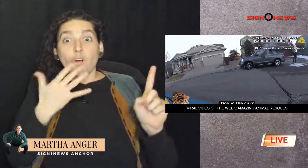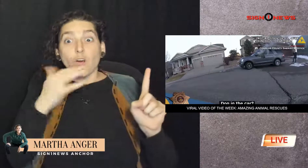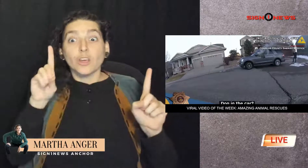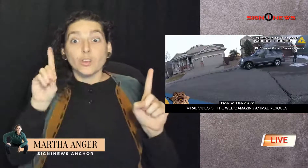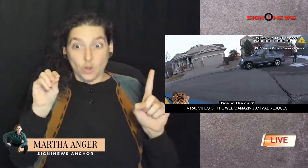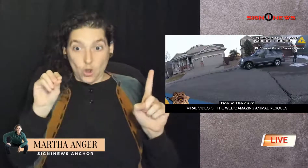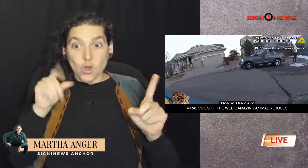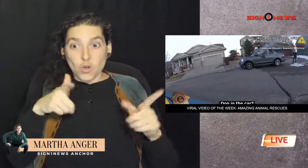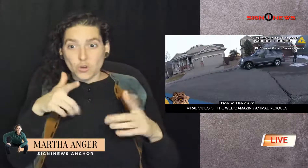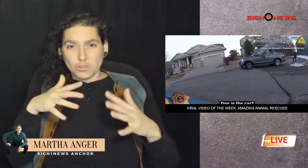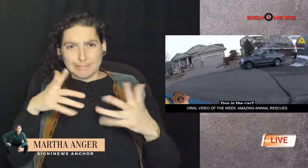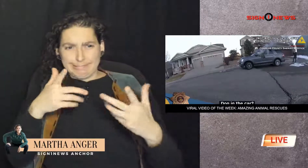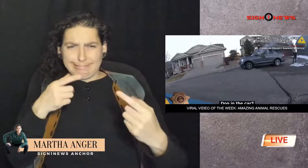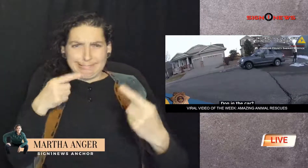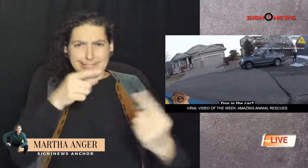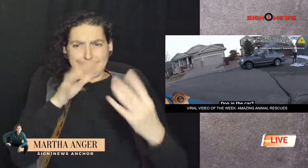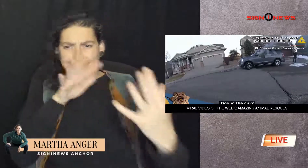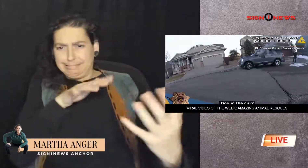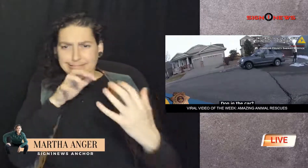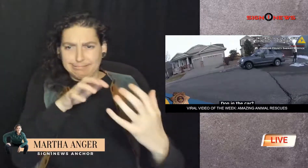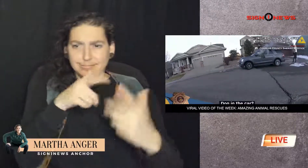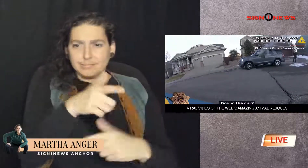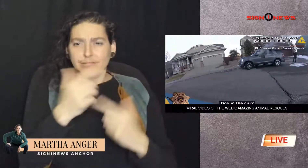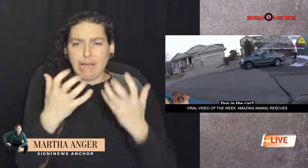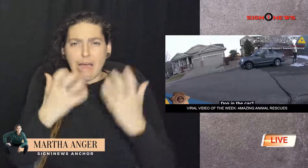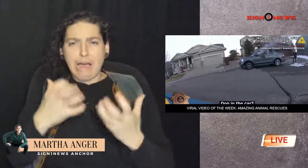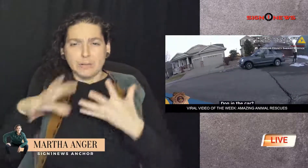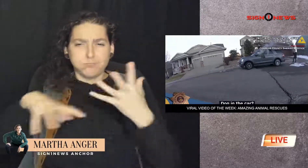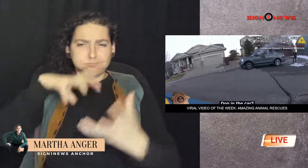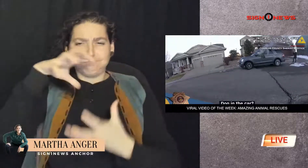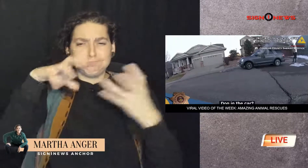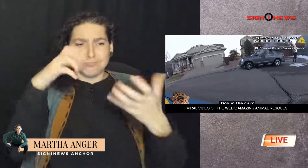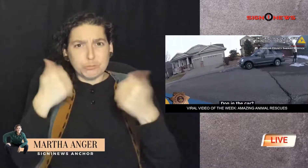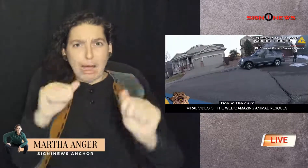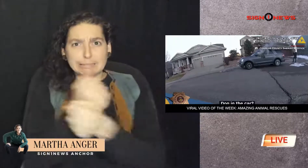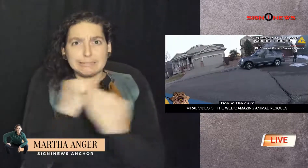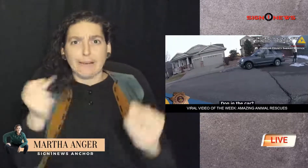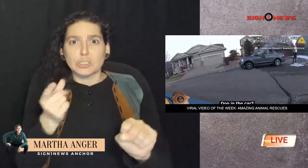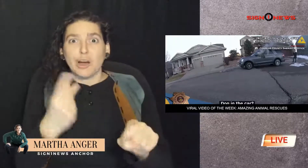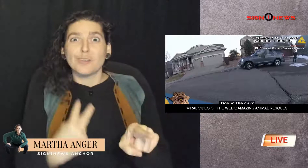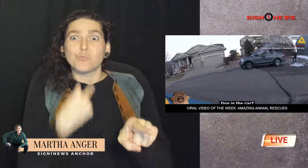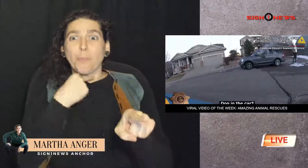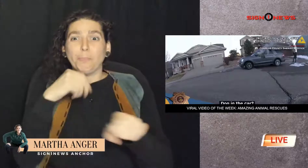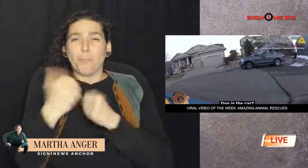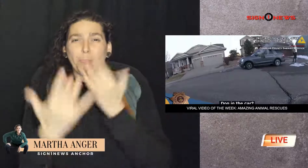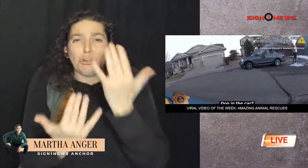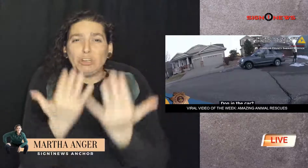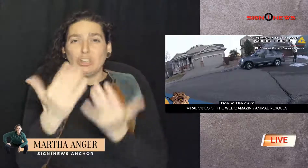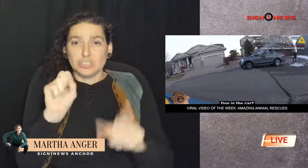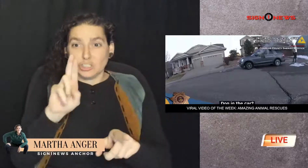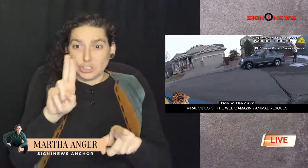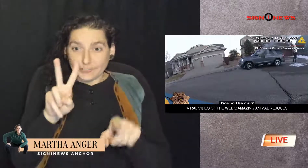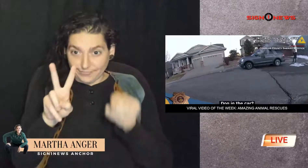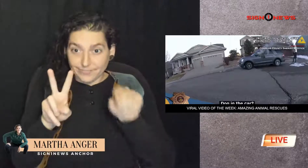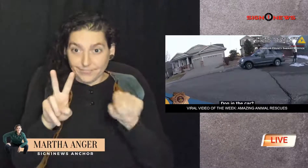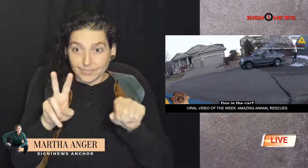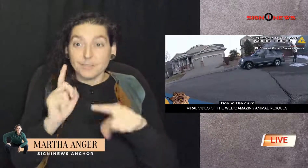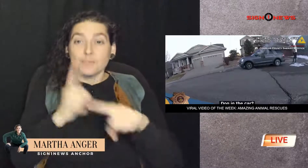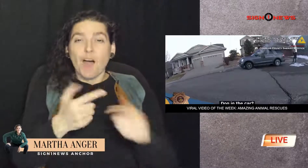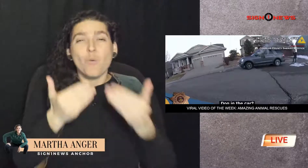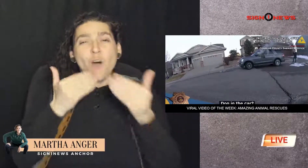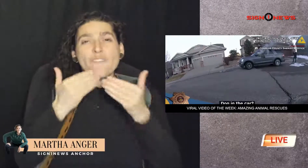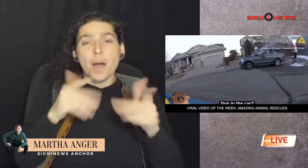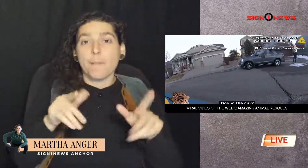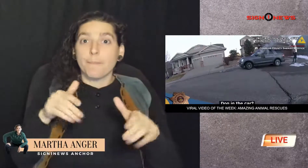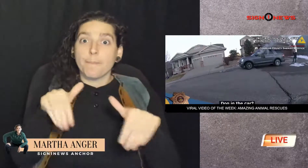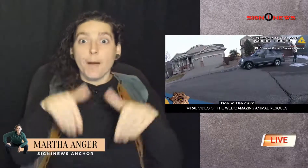Watch this amazing body cam video as a deputy in Colorado battles heavy smoke to save a dog trapped inside a